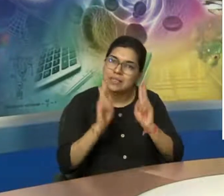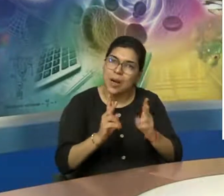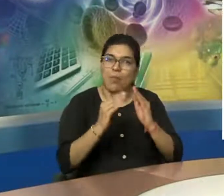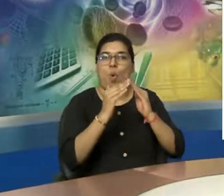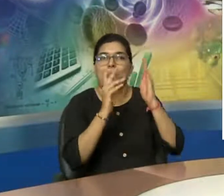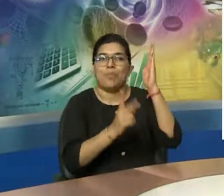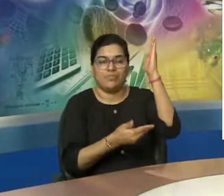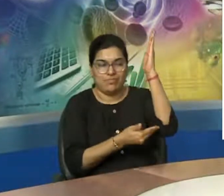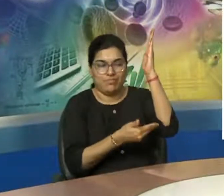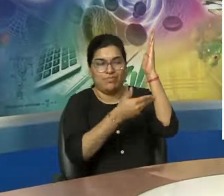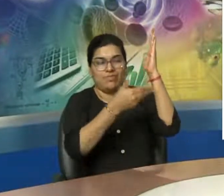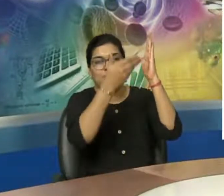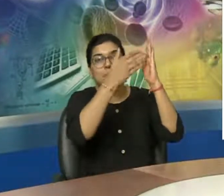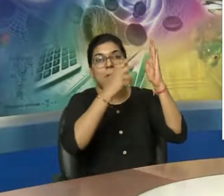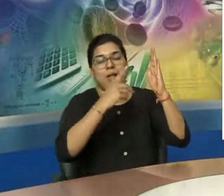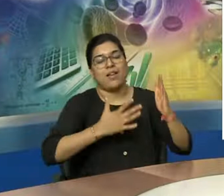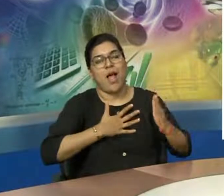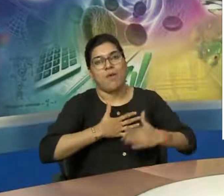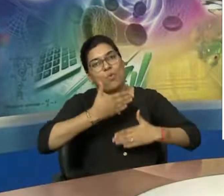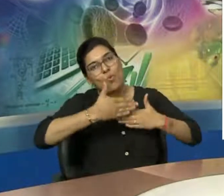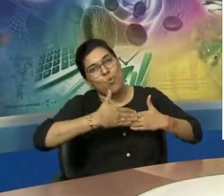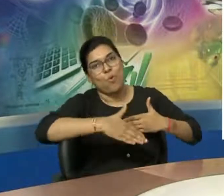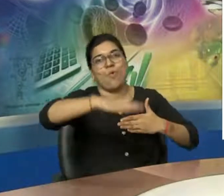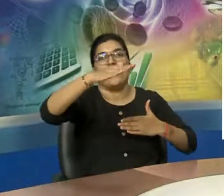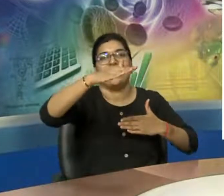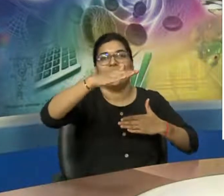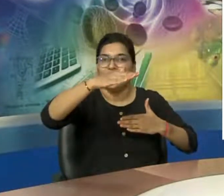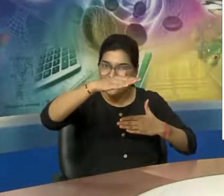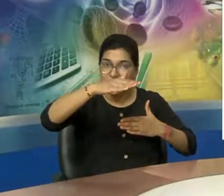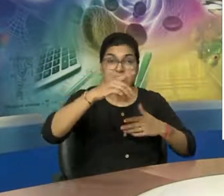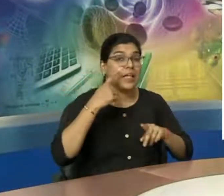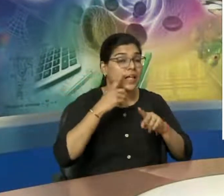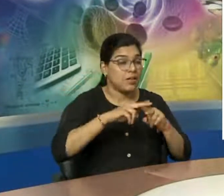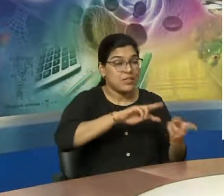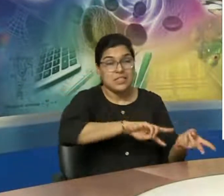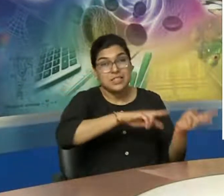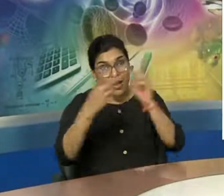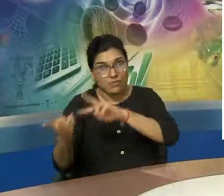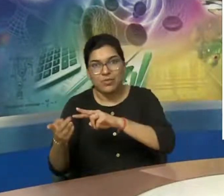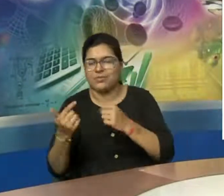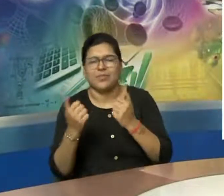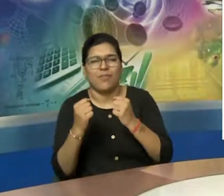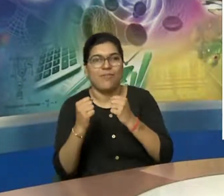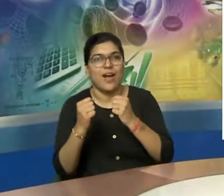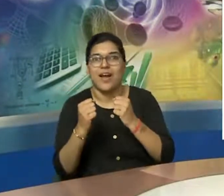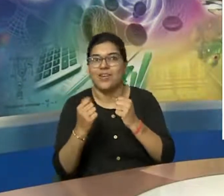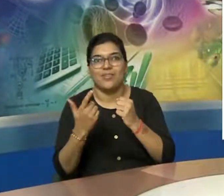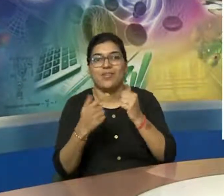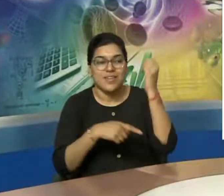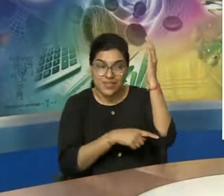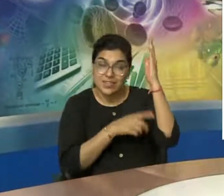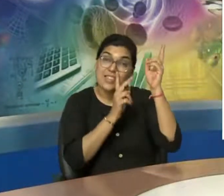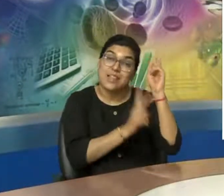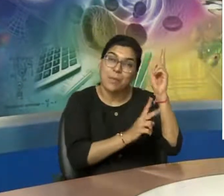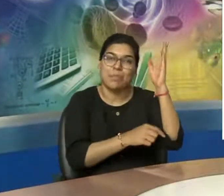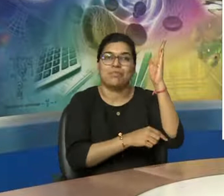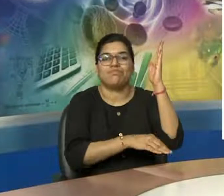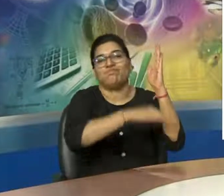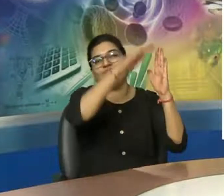a species by which it uses the resources as its habitat for its survival